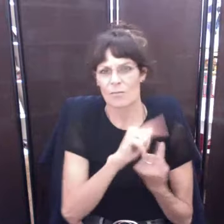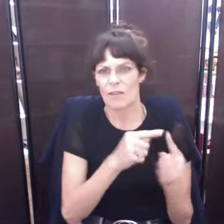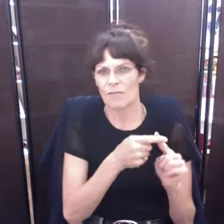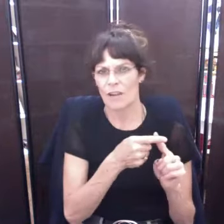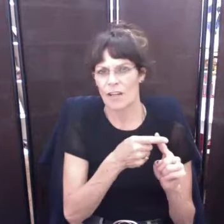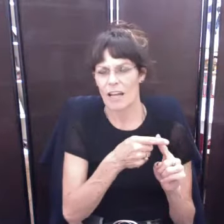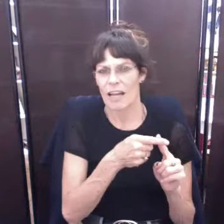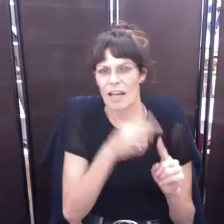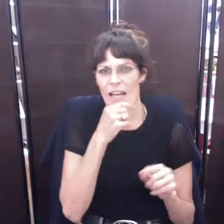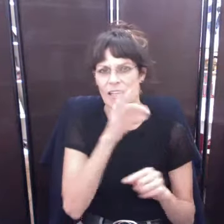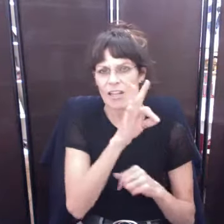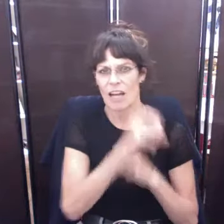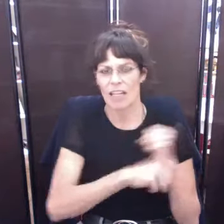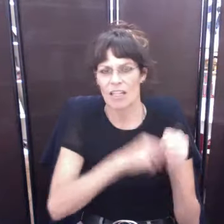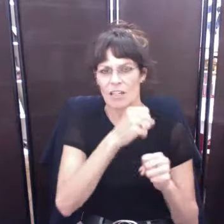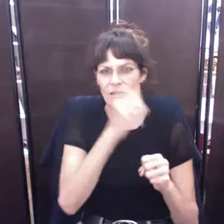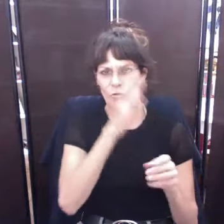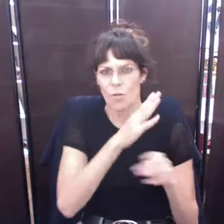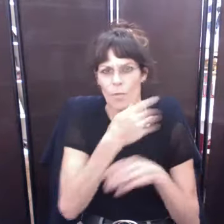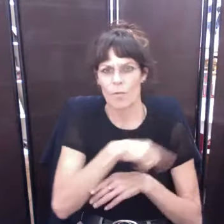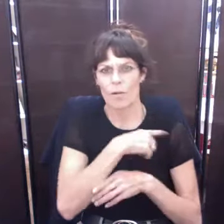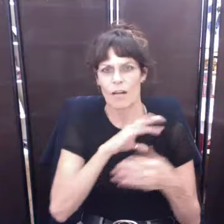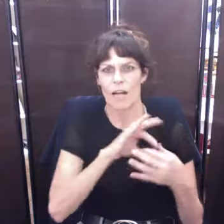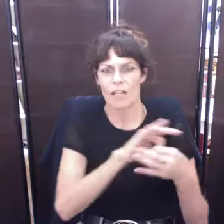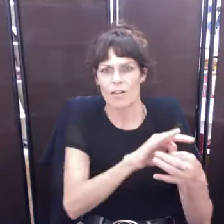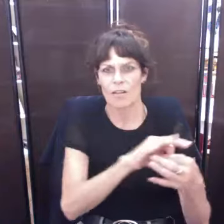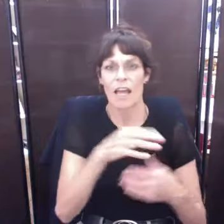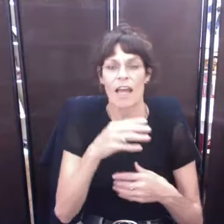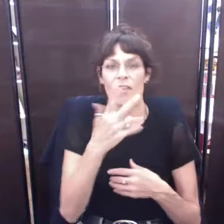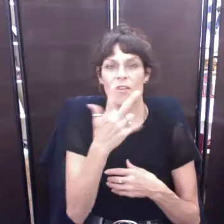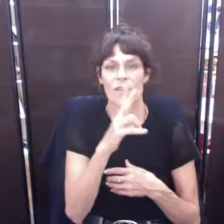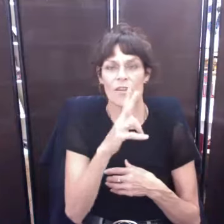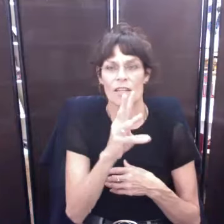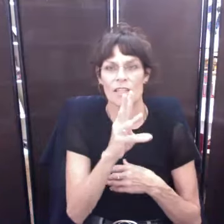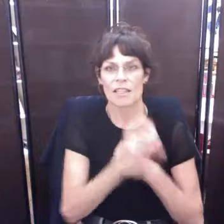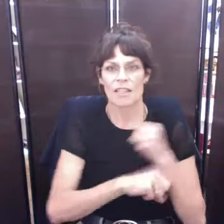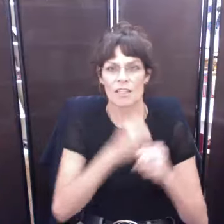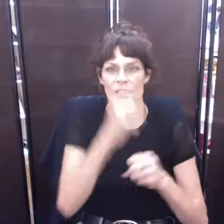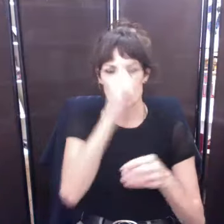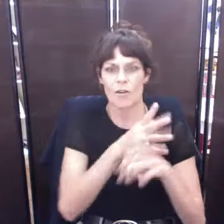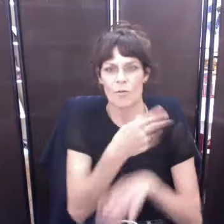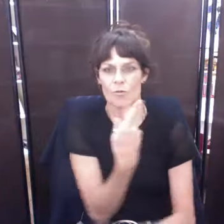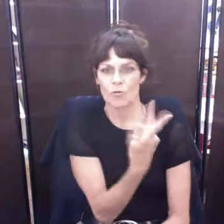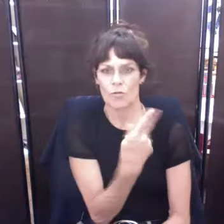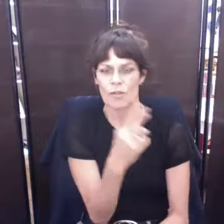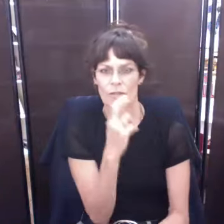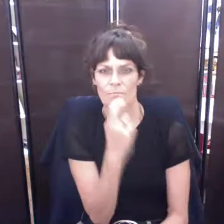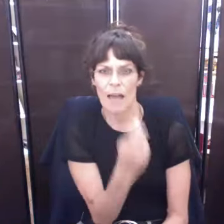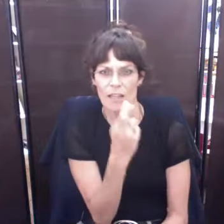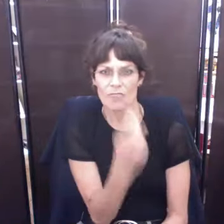but we weren't close. And at 36 years sober, she's my best friend. And she was the first person that needed to talk